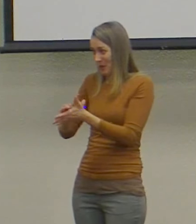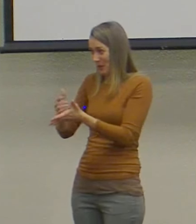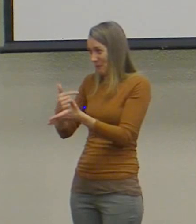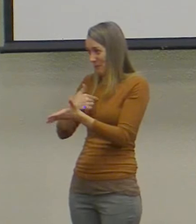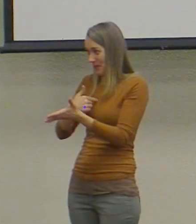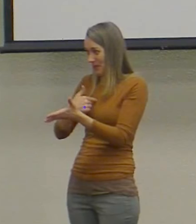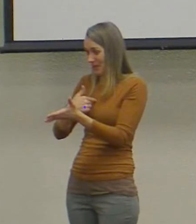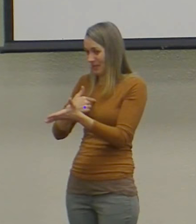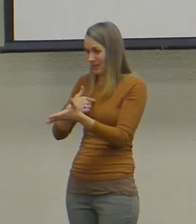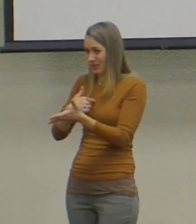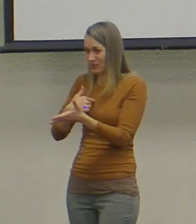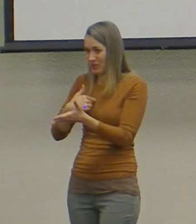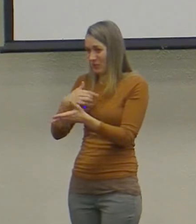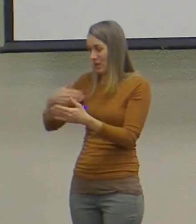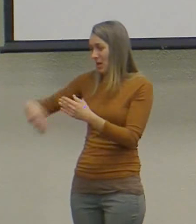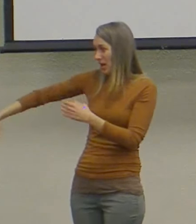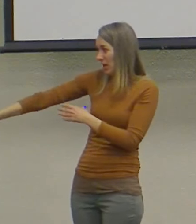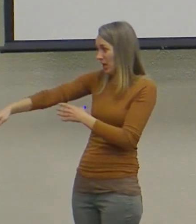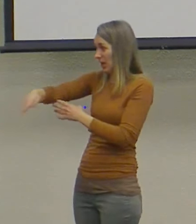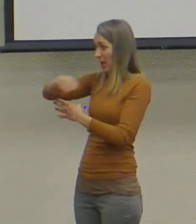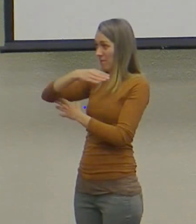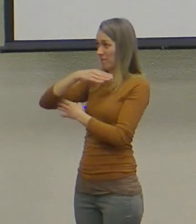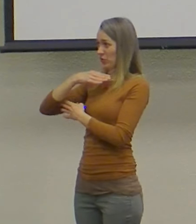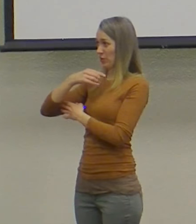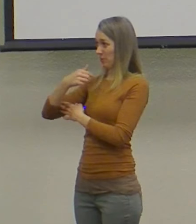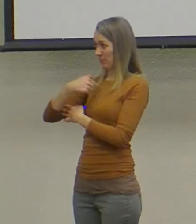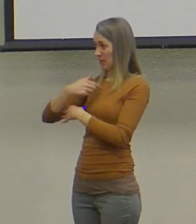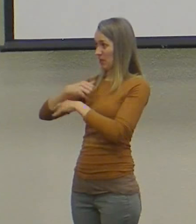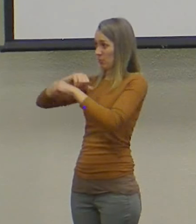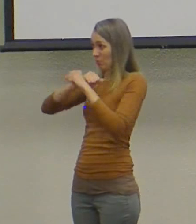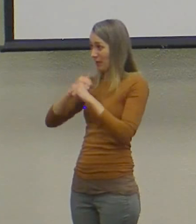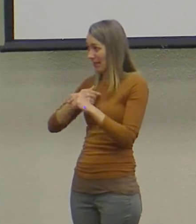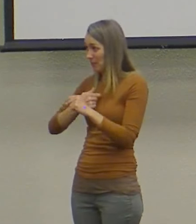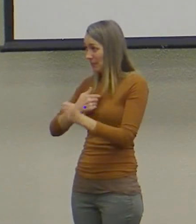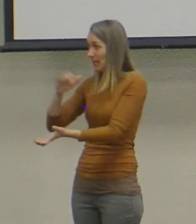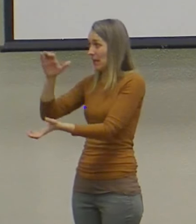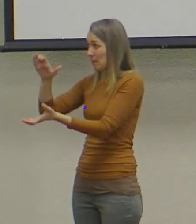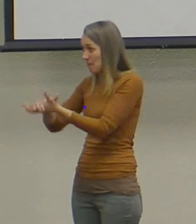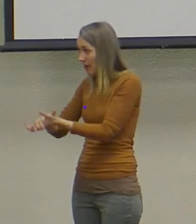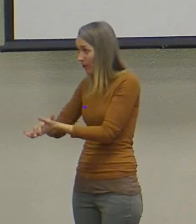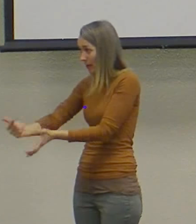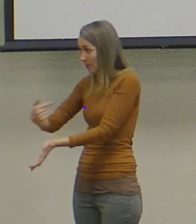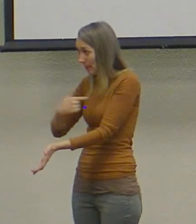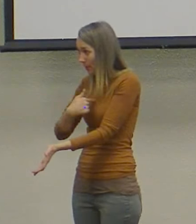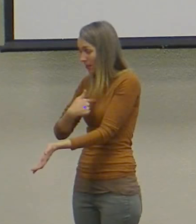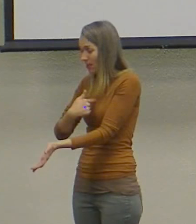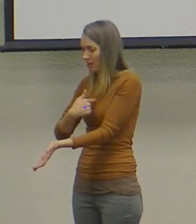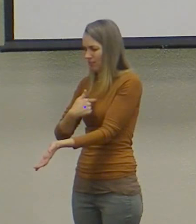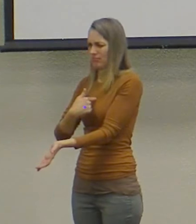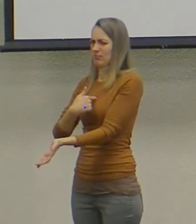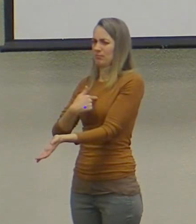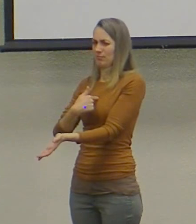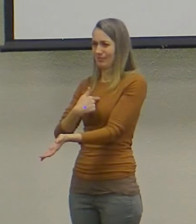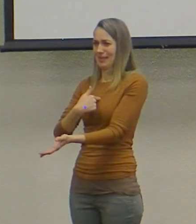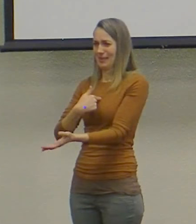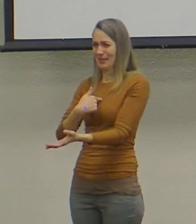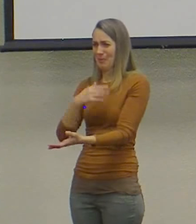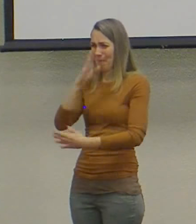Place your cover over me, protect me, and marry me. Well, that seems pretty